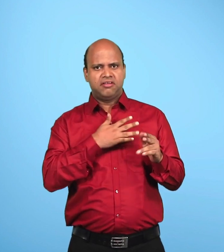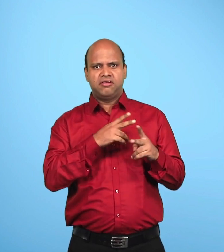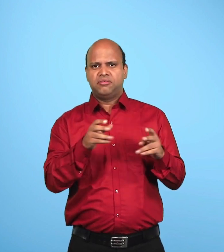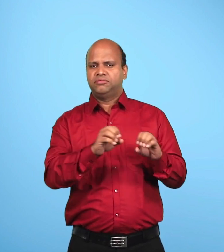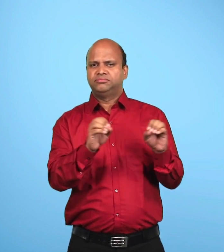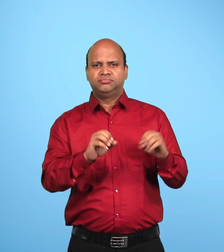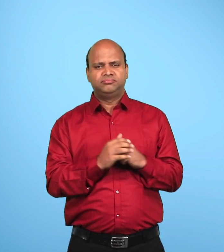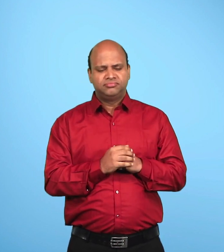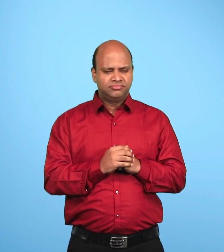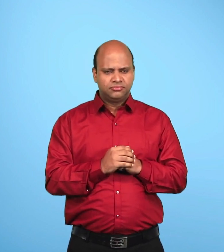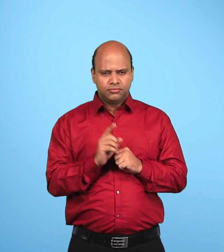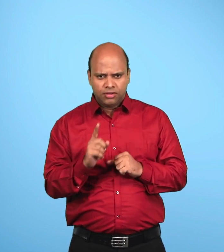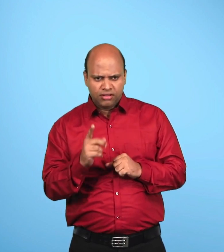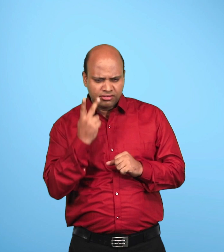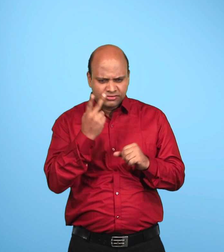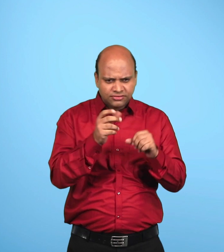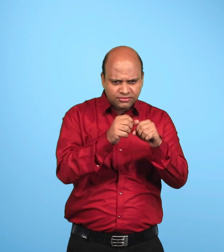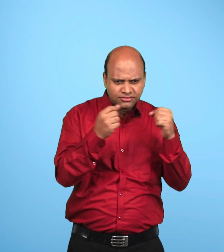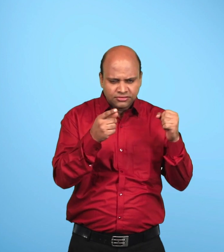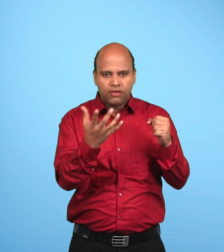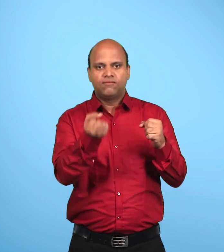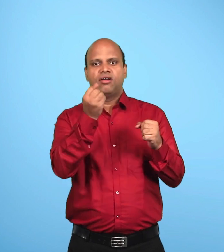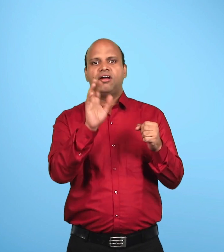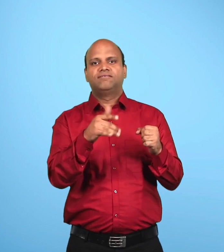had thought that there may not be any living organisms here.